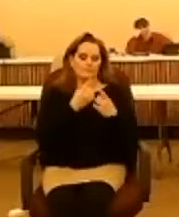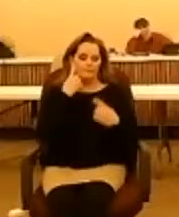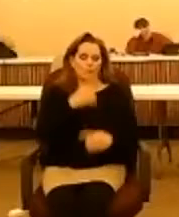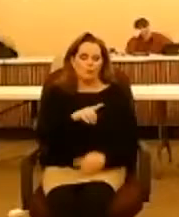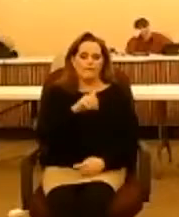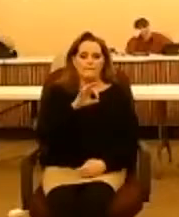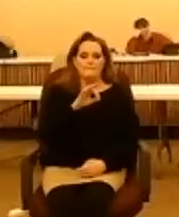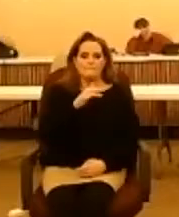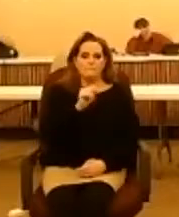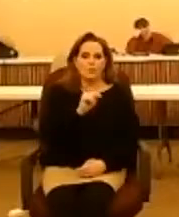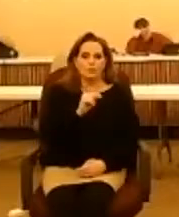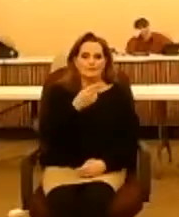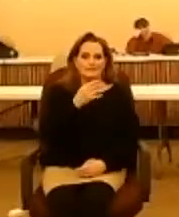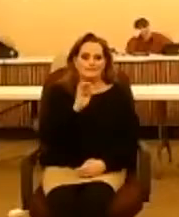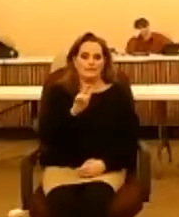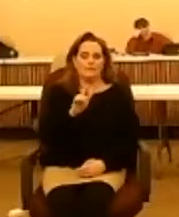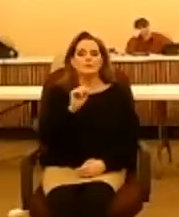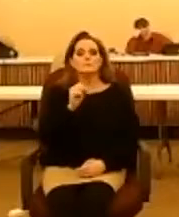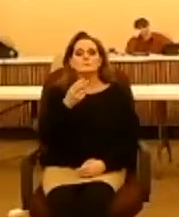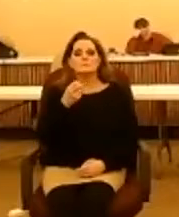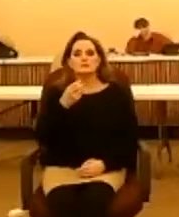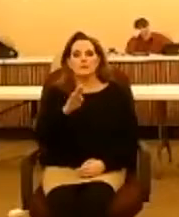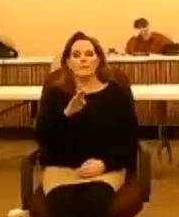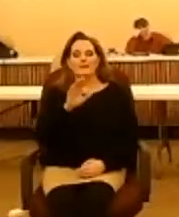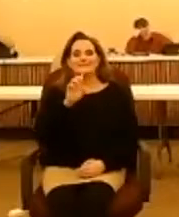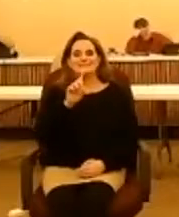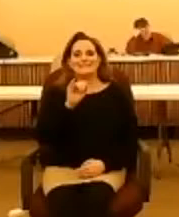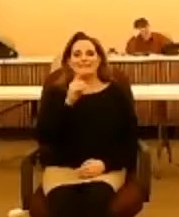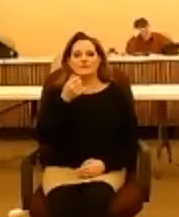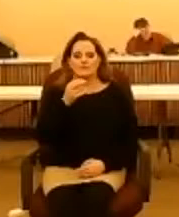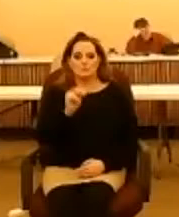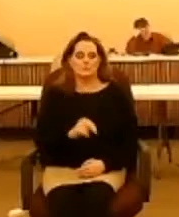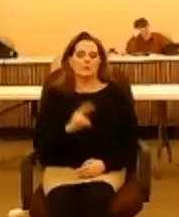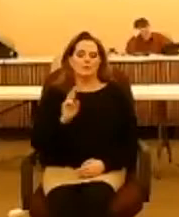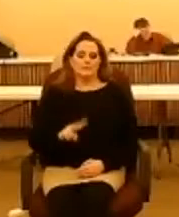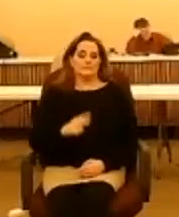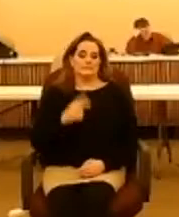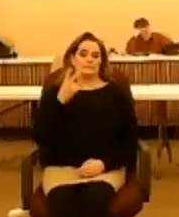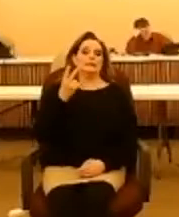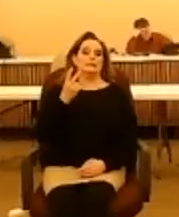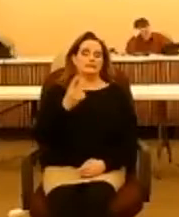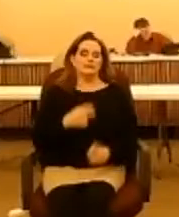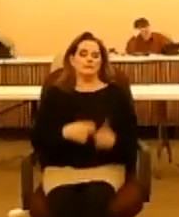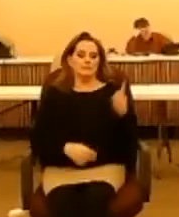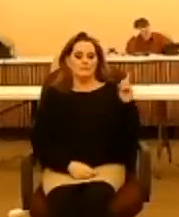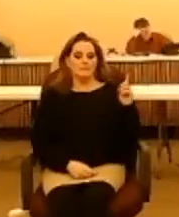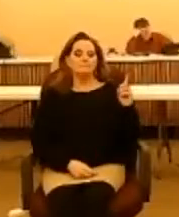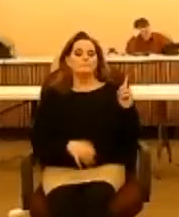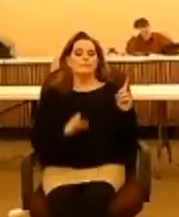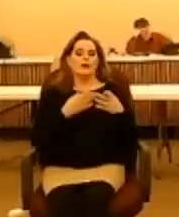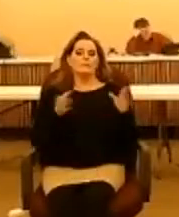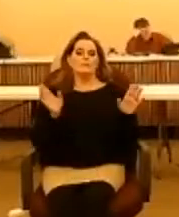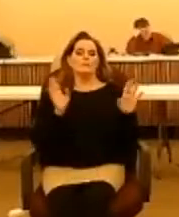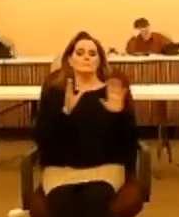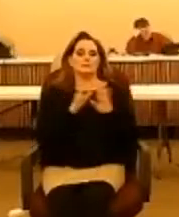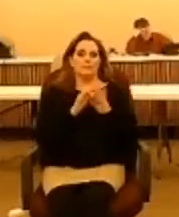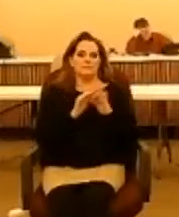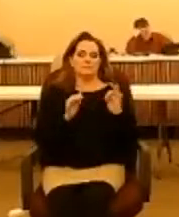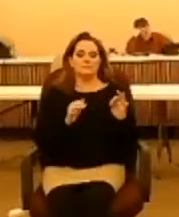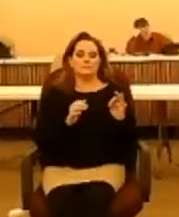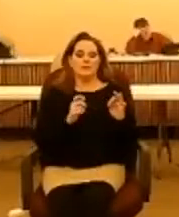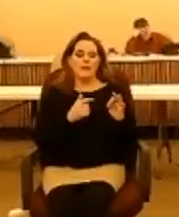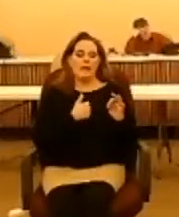View subdivision. Second, I'll open comments by noting that